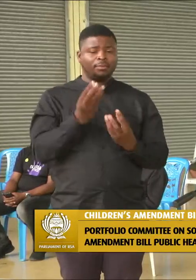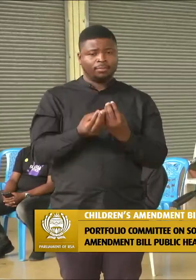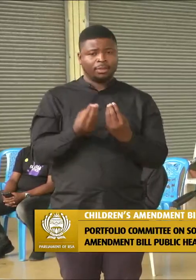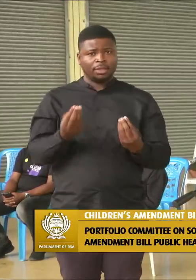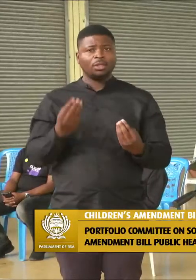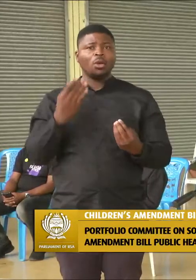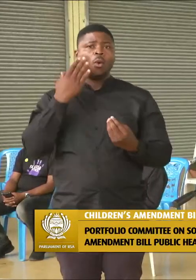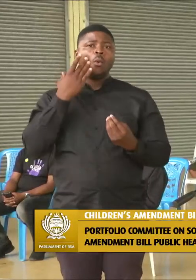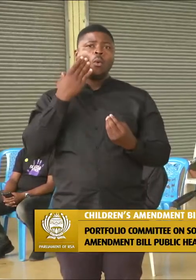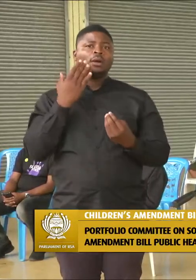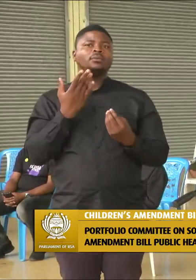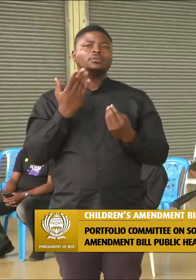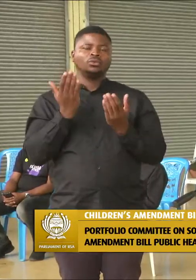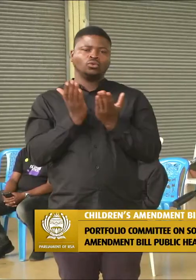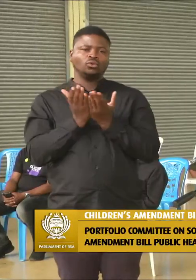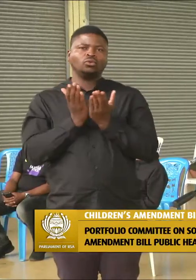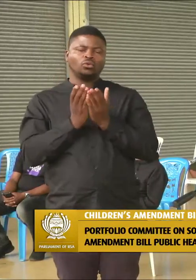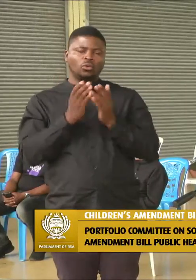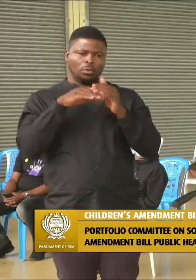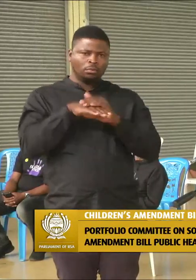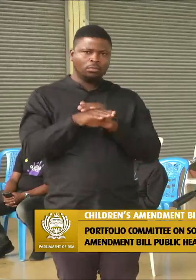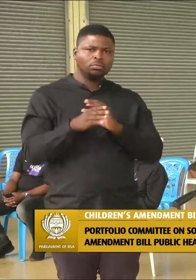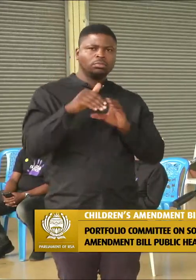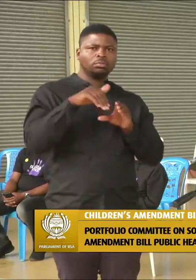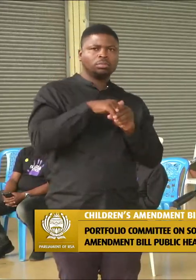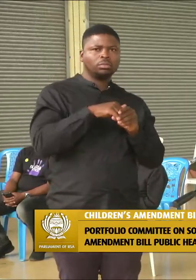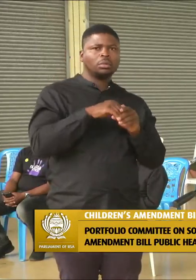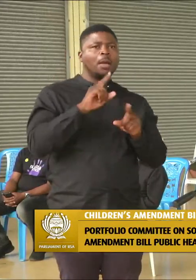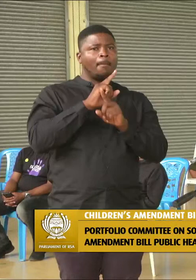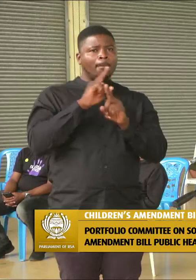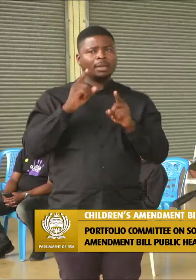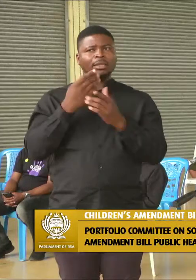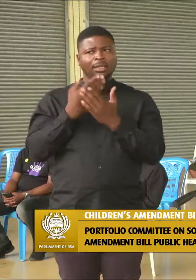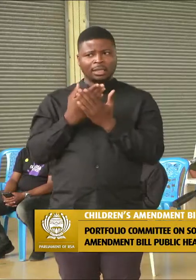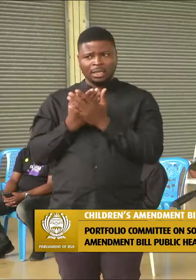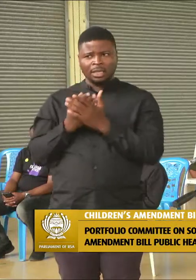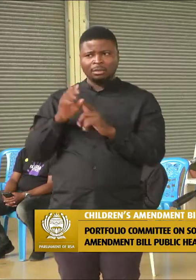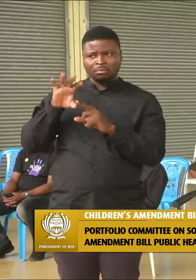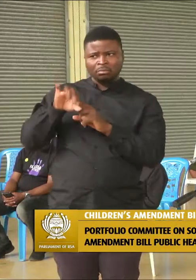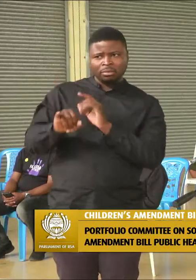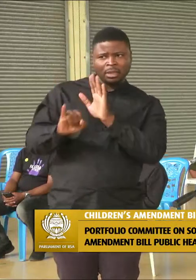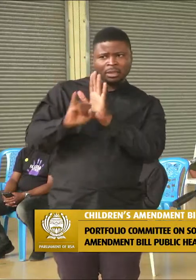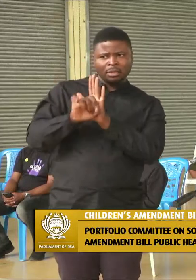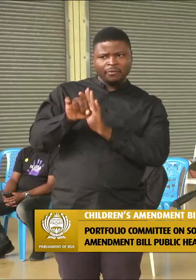ukufika esikhungweni sakhe bayakwazi ukuthi baba identify abantwana